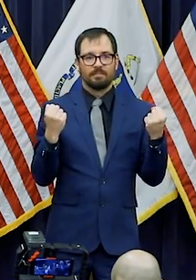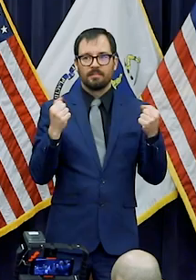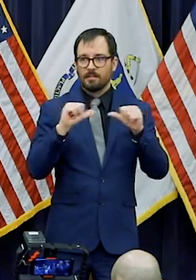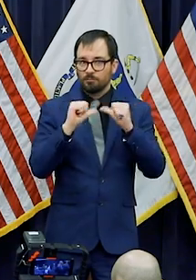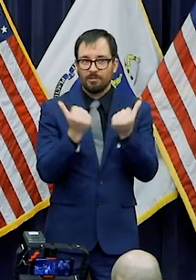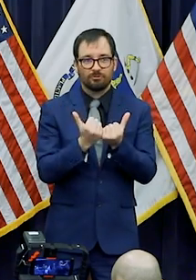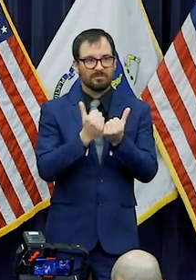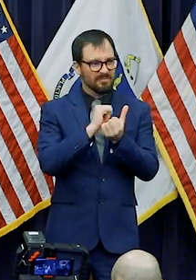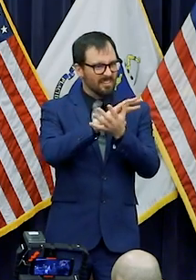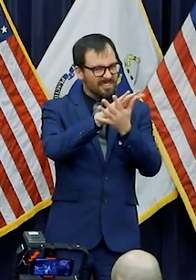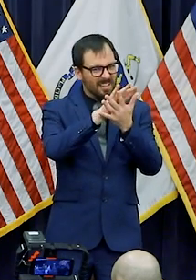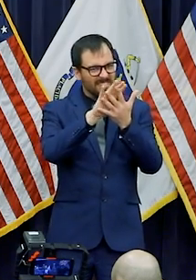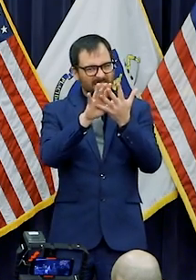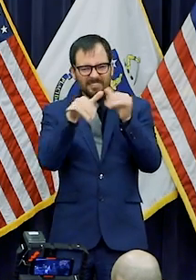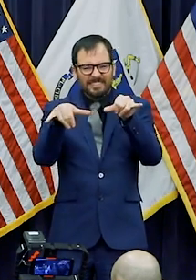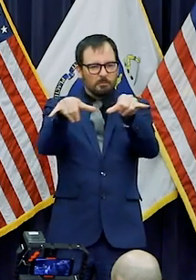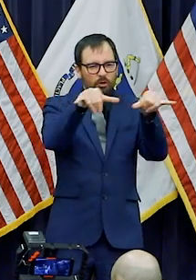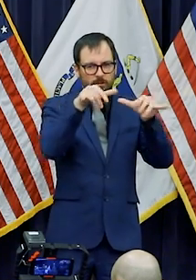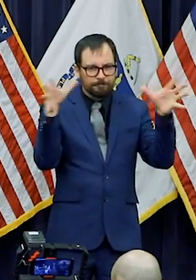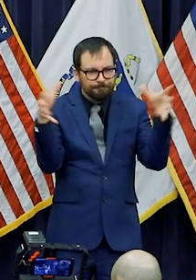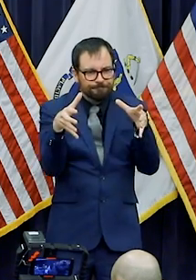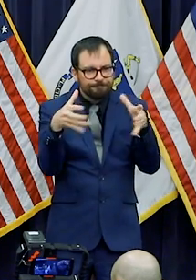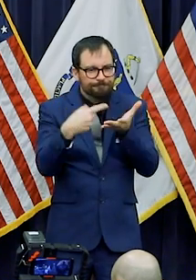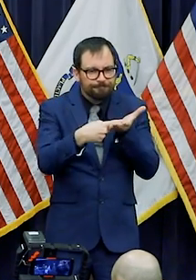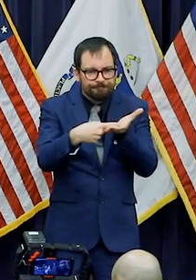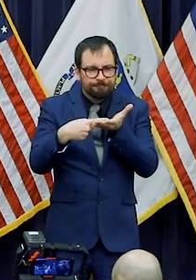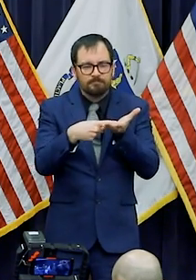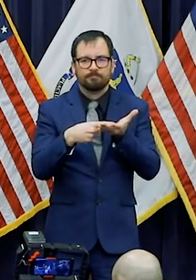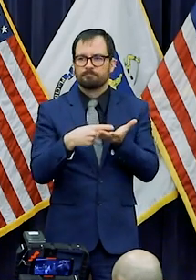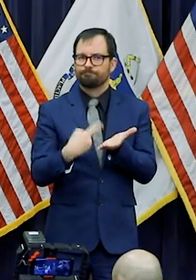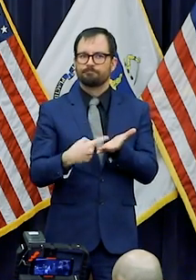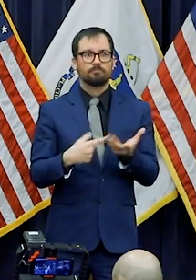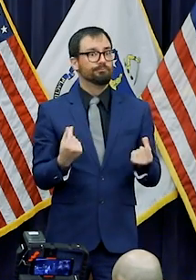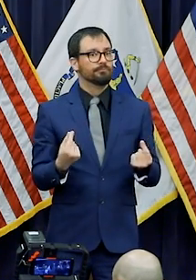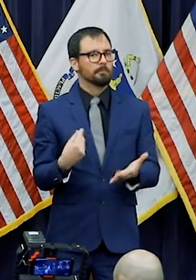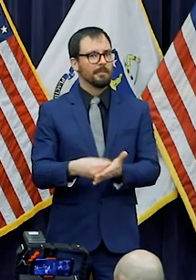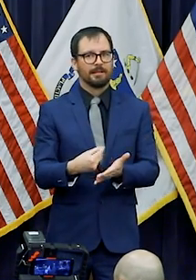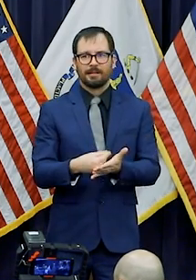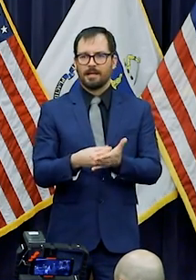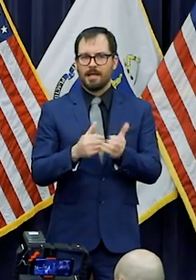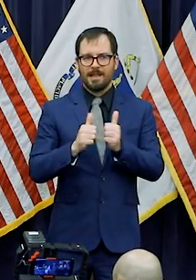funds appropriated and to lay out our initial planning for our local boards of health.